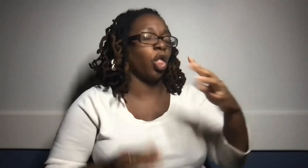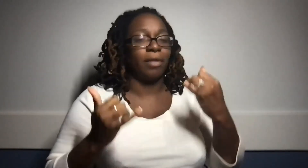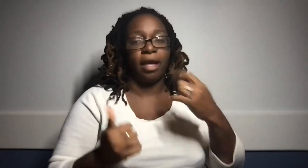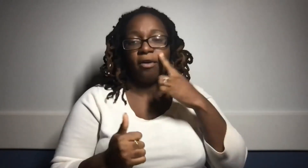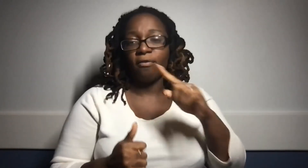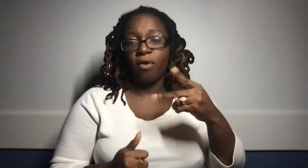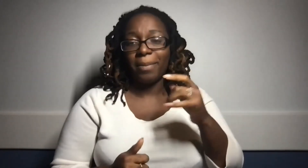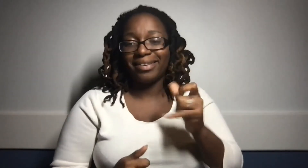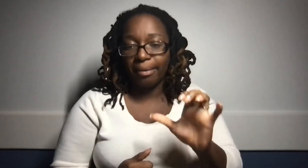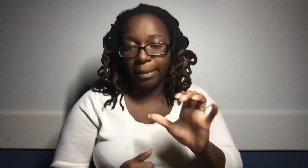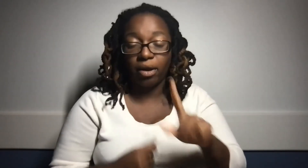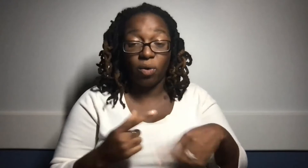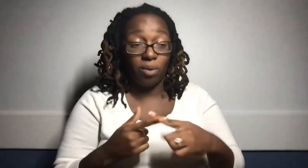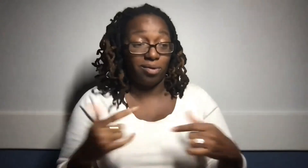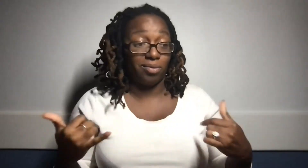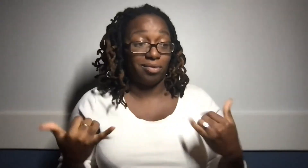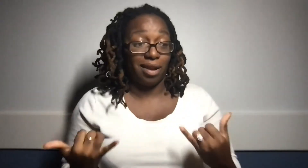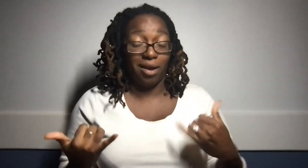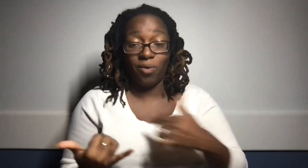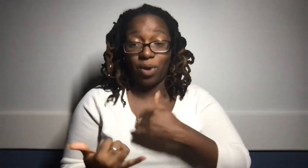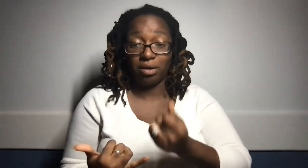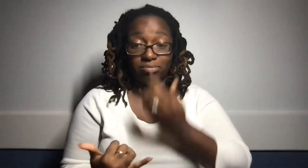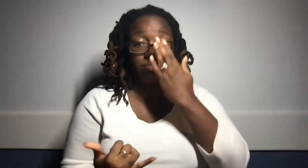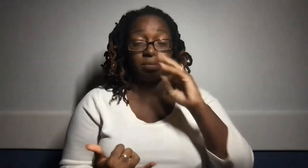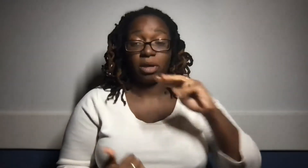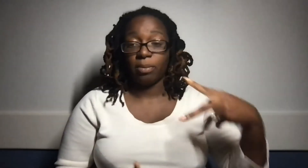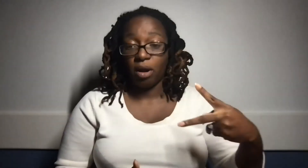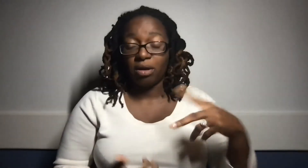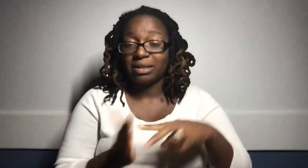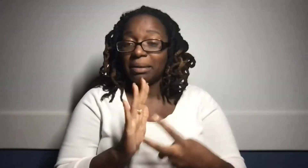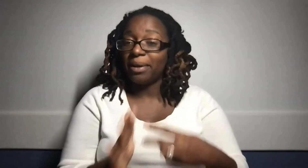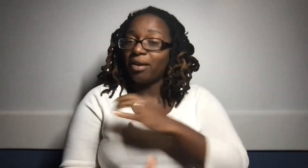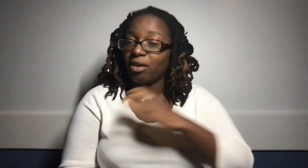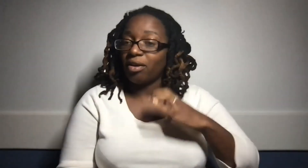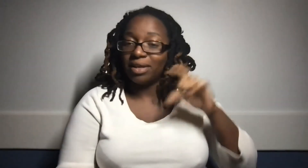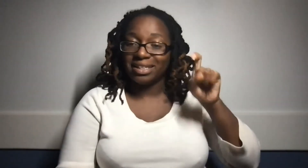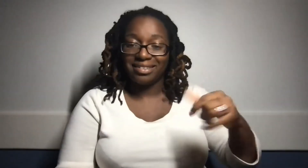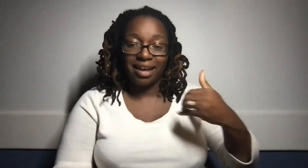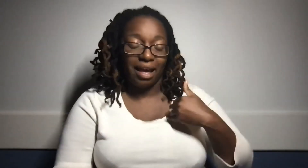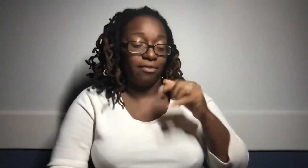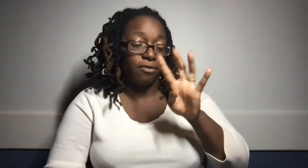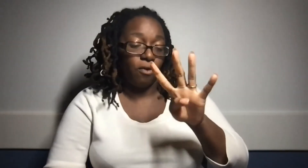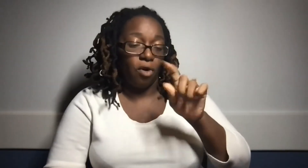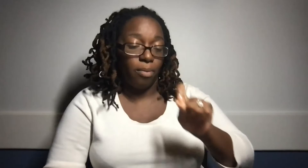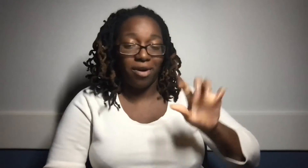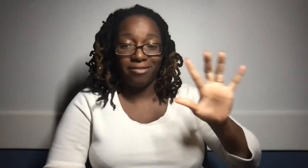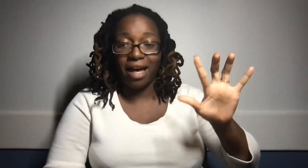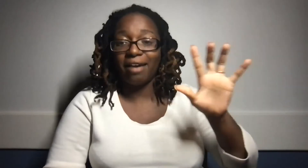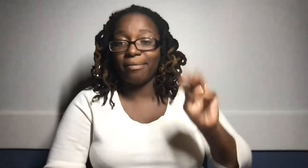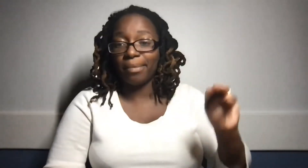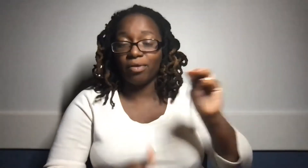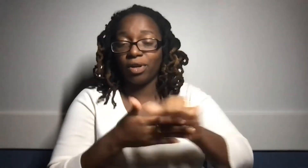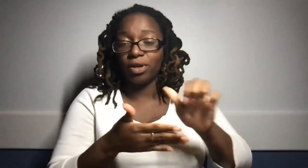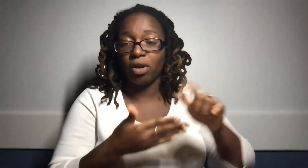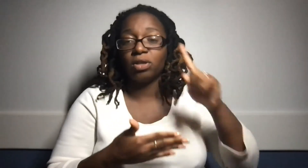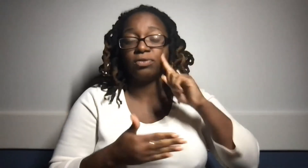to monkeypox. This alert calls for Congress to appropriate $4.5 billion in emergency monkeypox